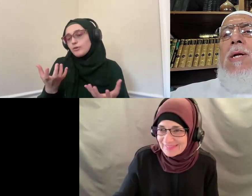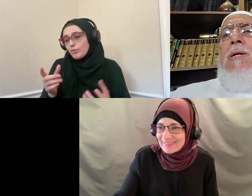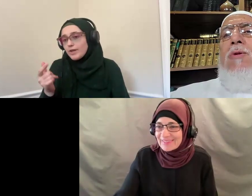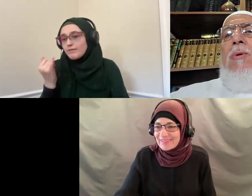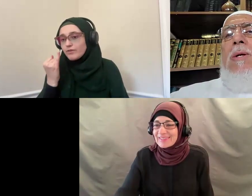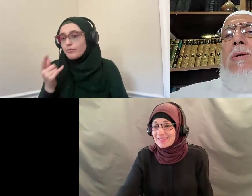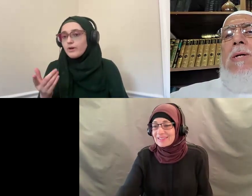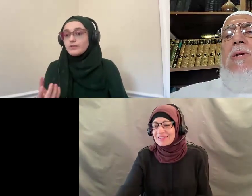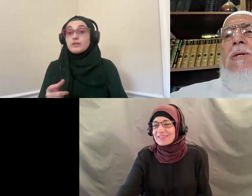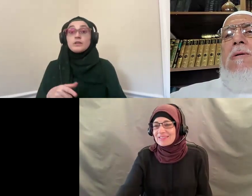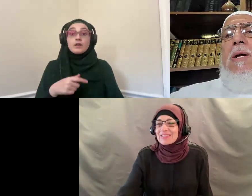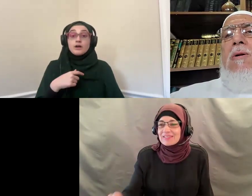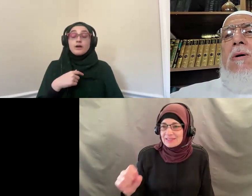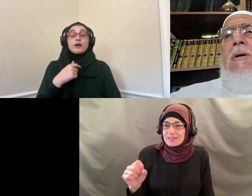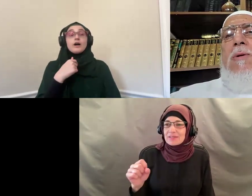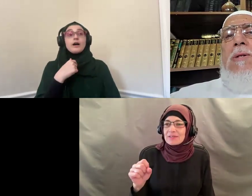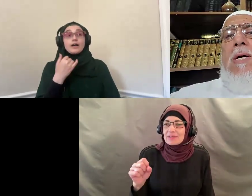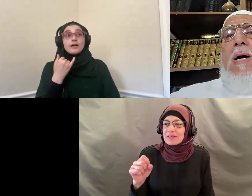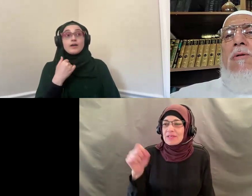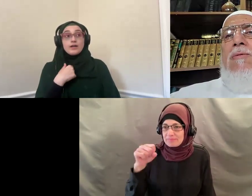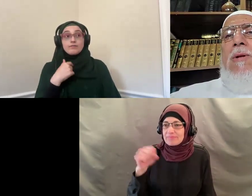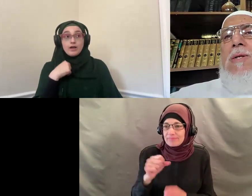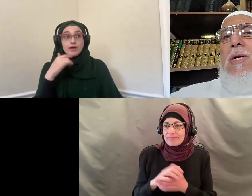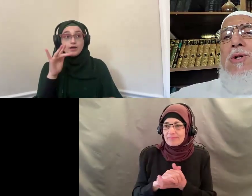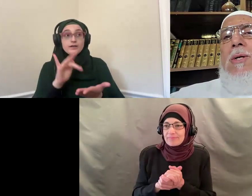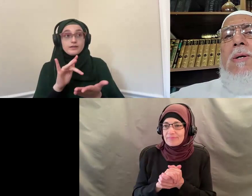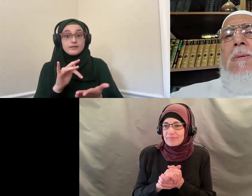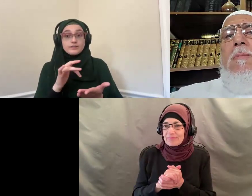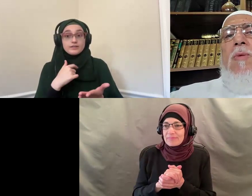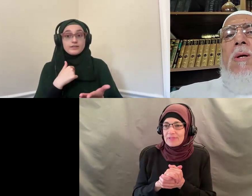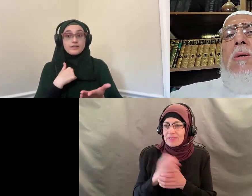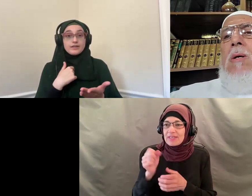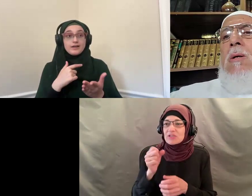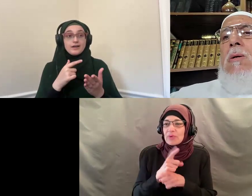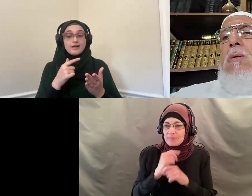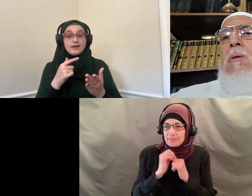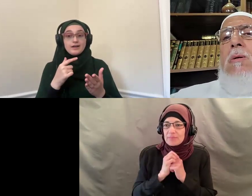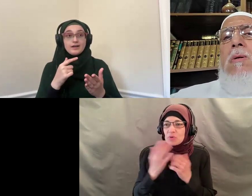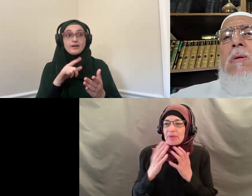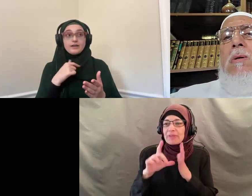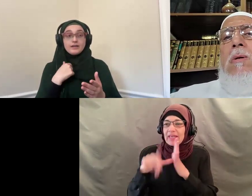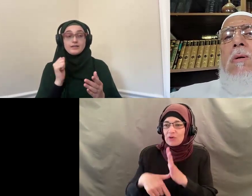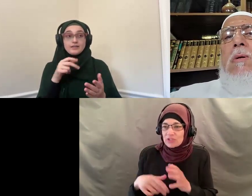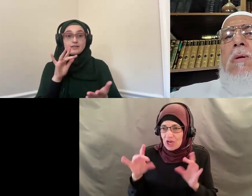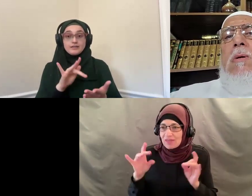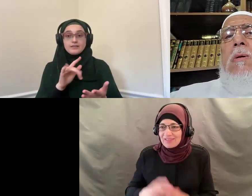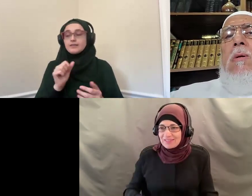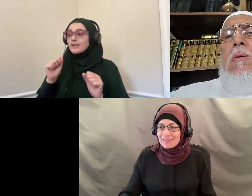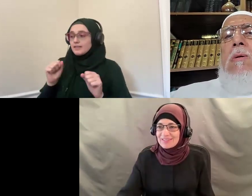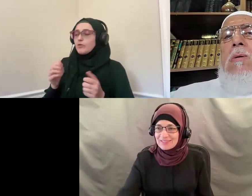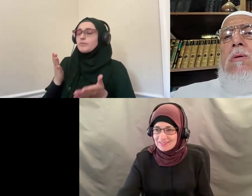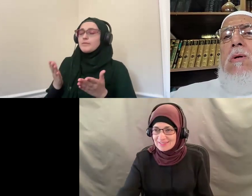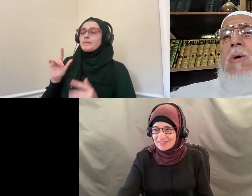click on it, it will take the screen, all of it, out of the discussion. Yes, correct. So maybe later,